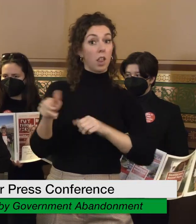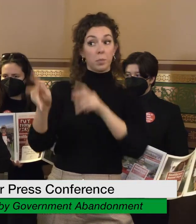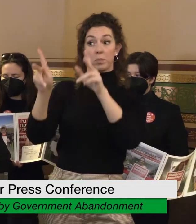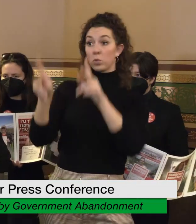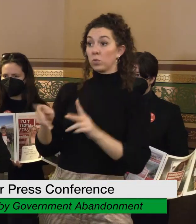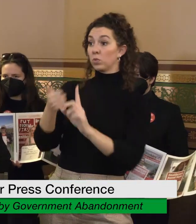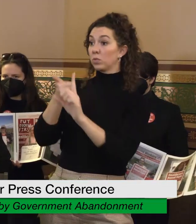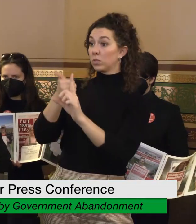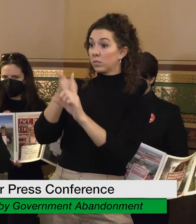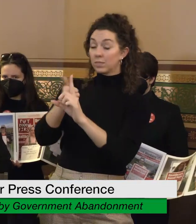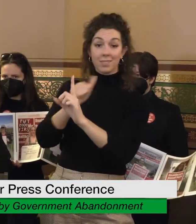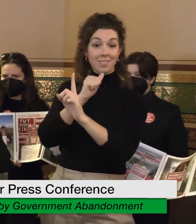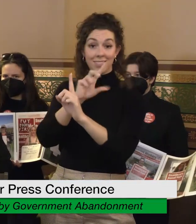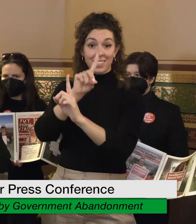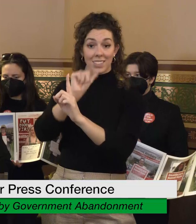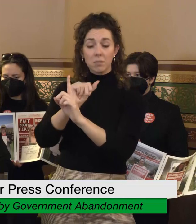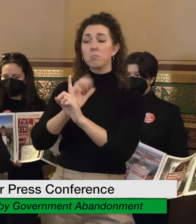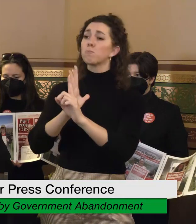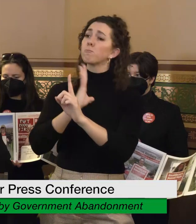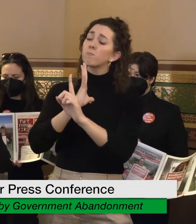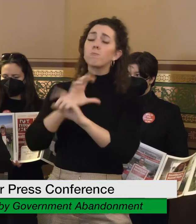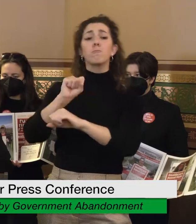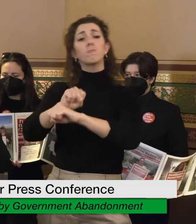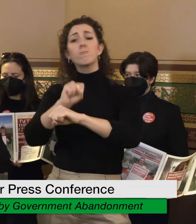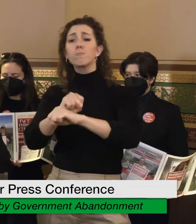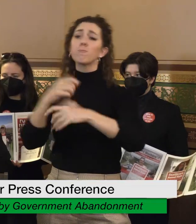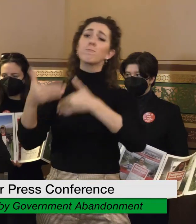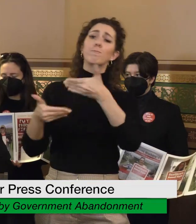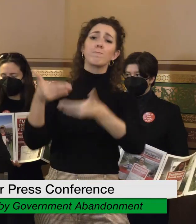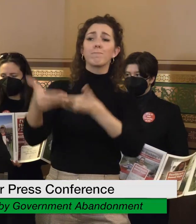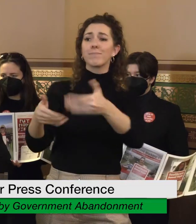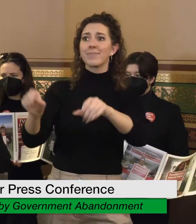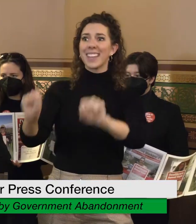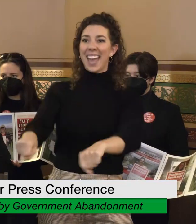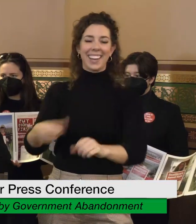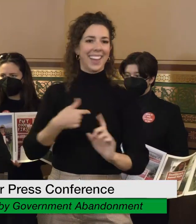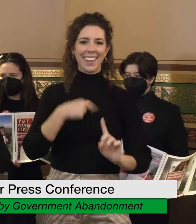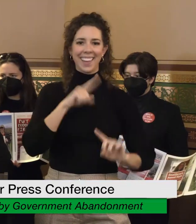who isn't disabled would have to be working.